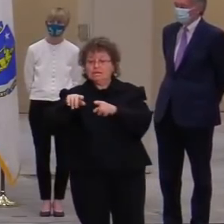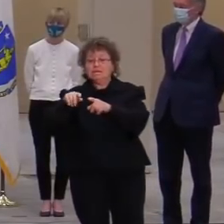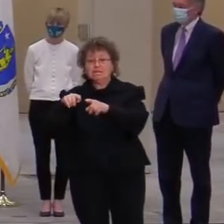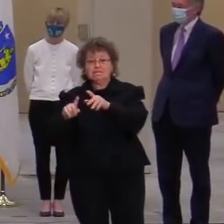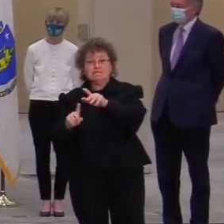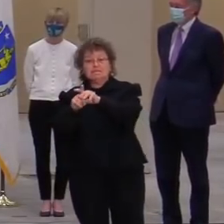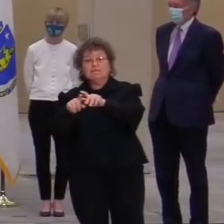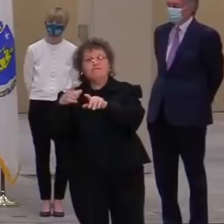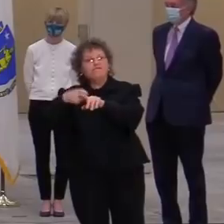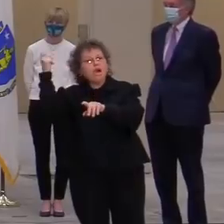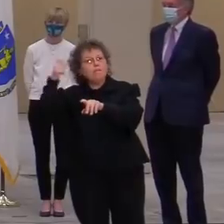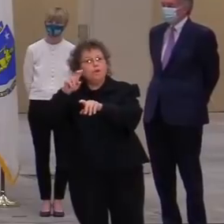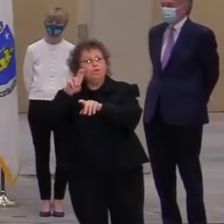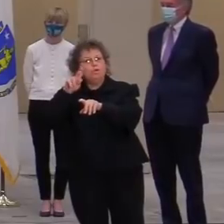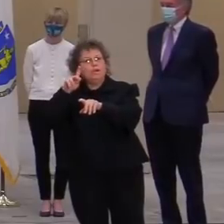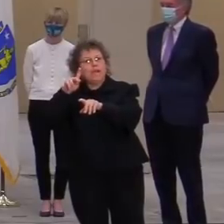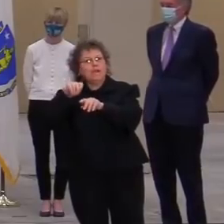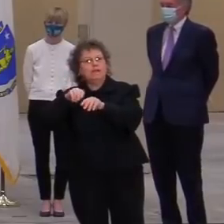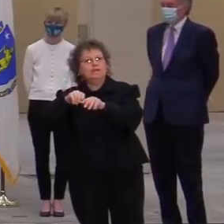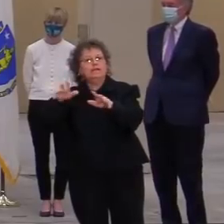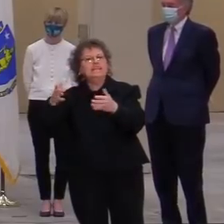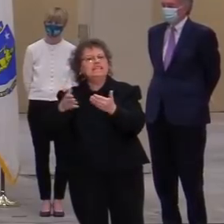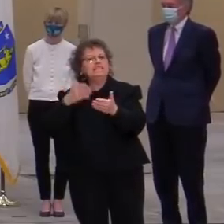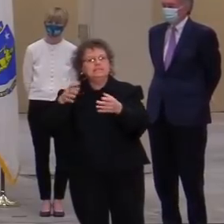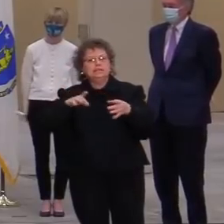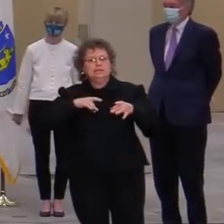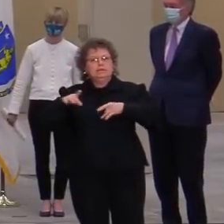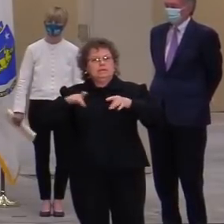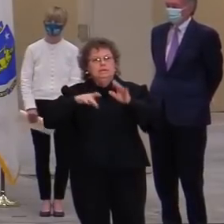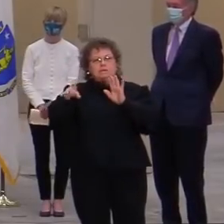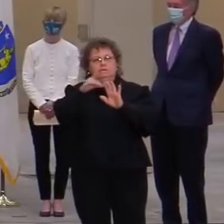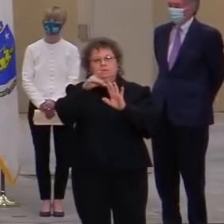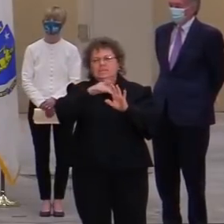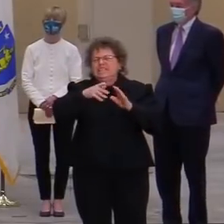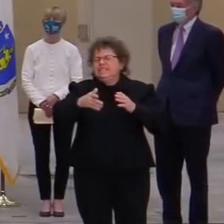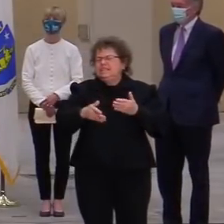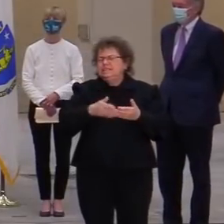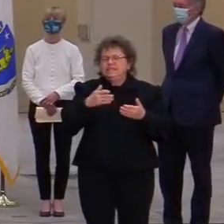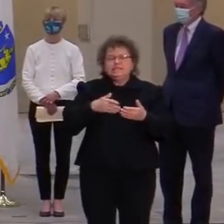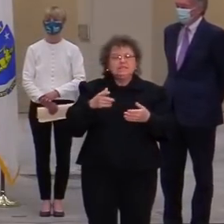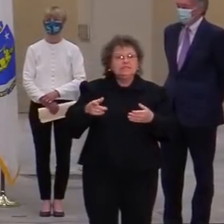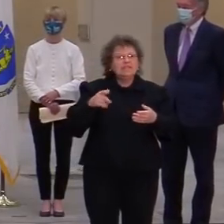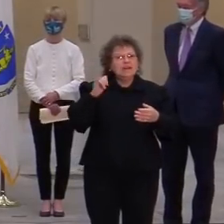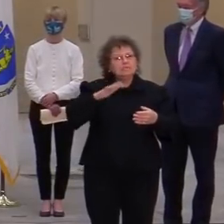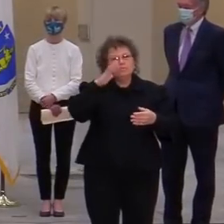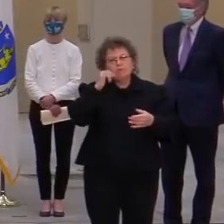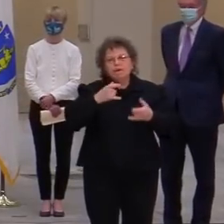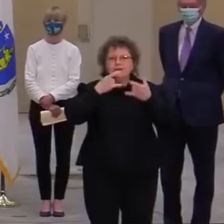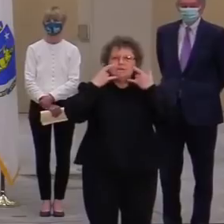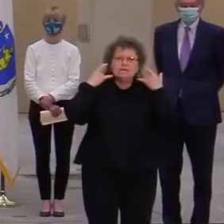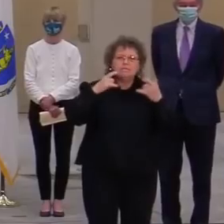here, and it's very contagious, and it's why people can't let down their guard, even when they are in informal settings.